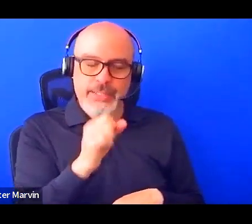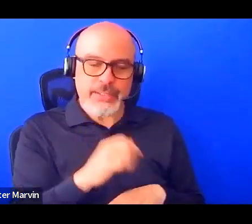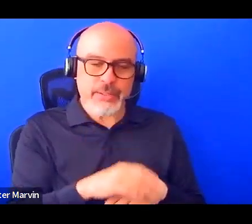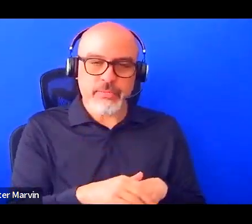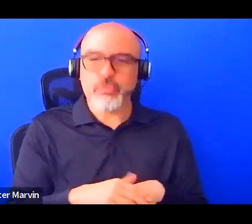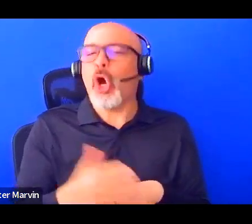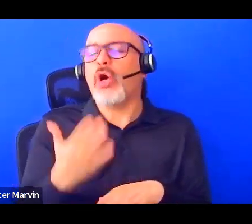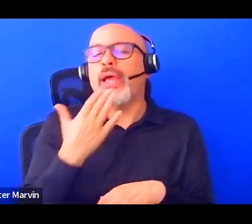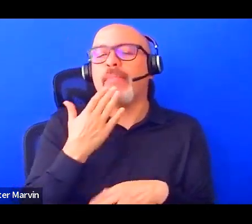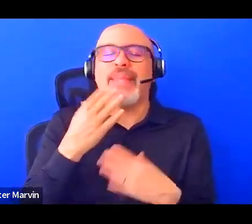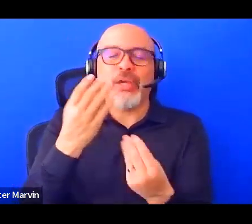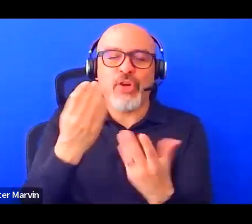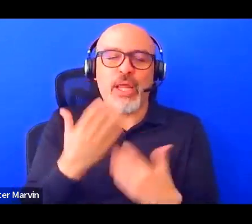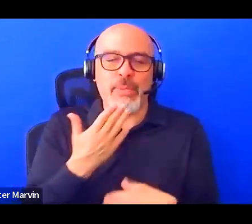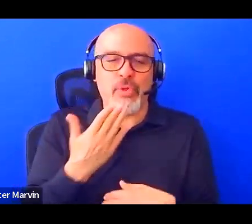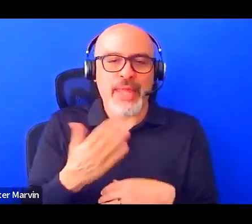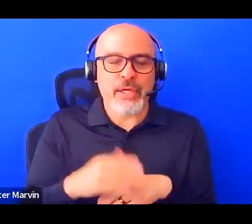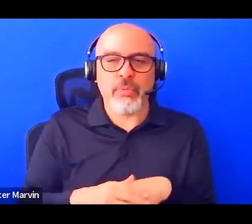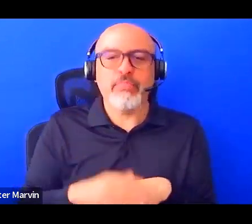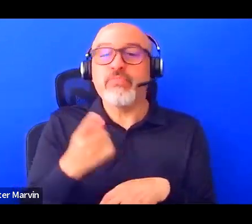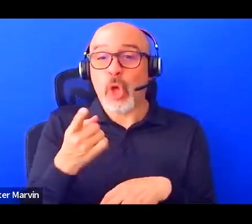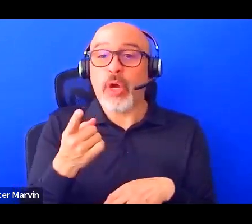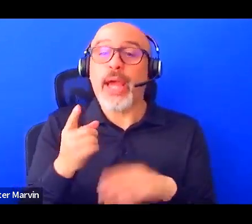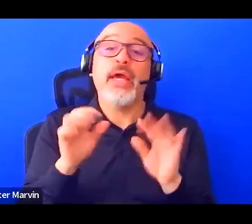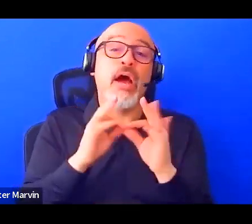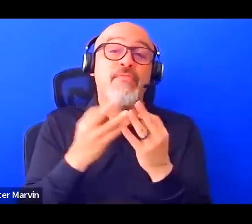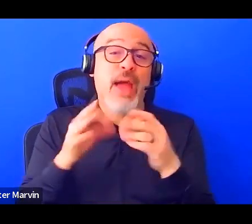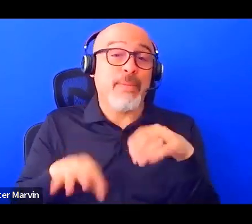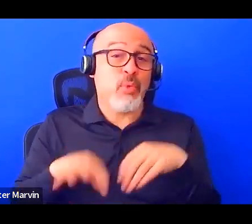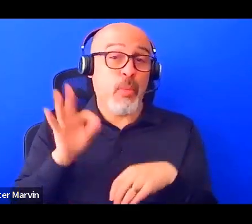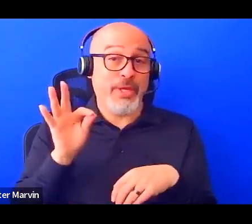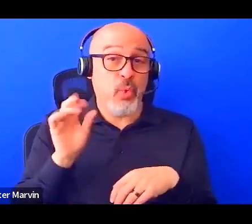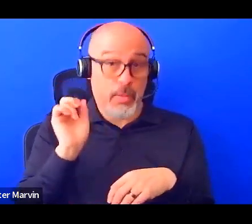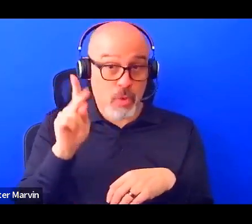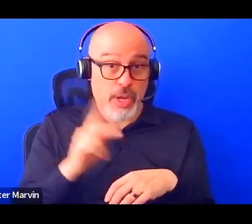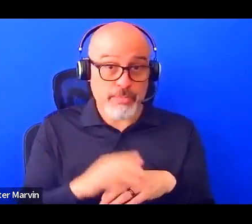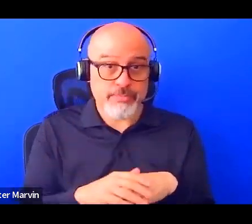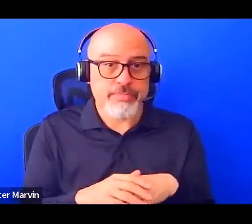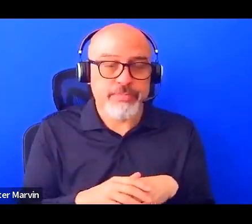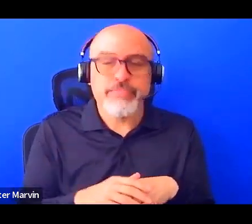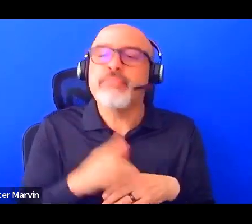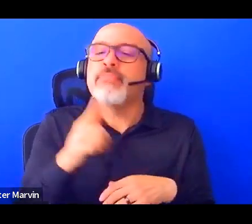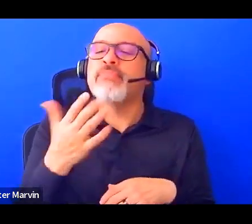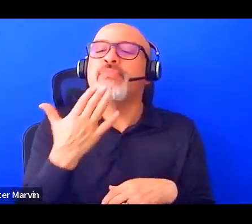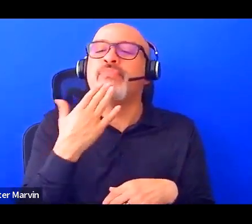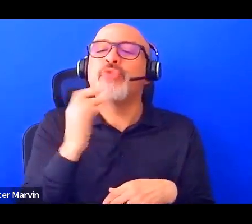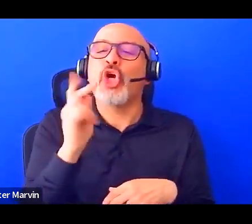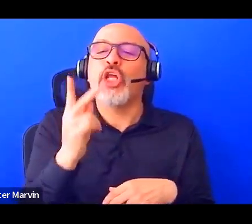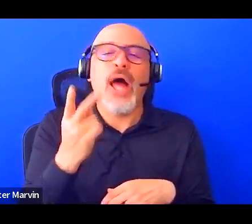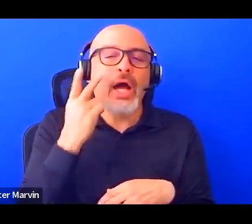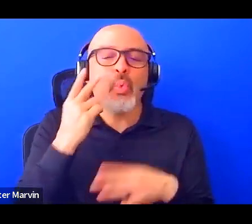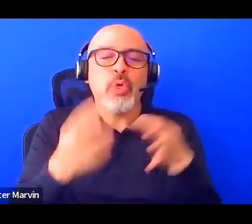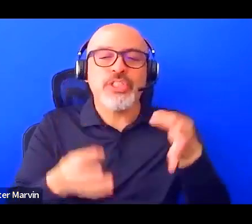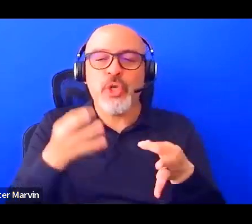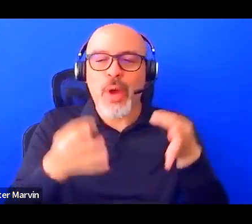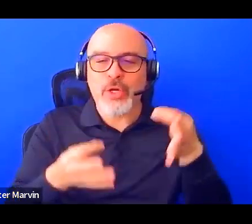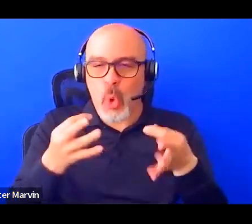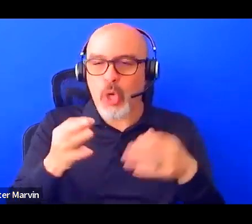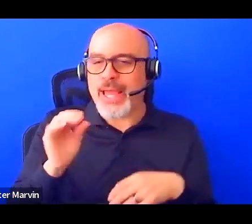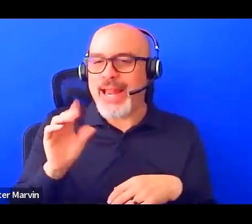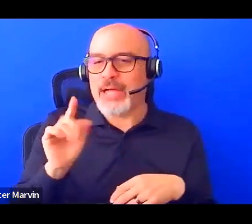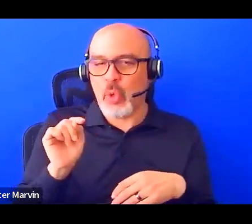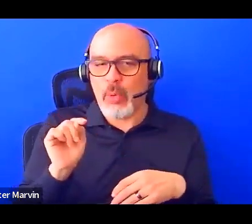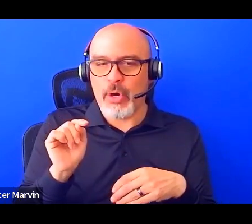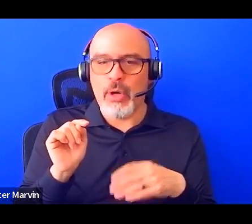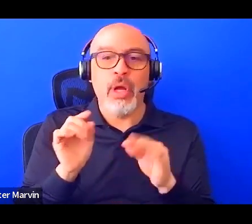right. Thank you for letting me know. So he can be ready to be picked up as soon as you post that bond. Okay. All right, sir. I wish you the best, and we'll see you at your court date. We do need to make sure